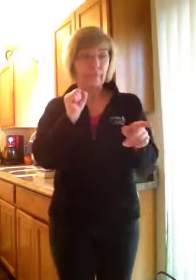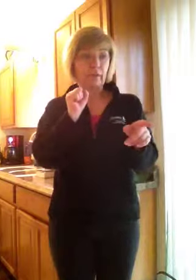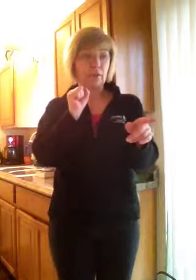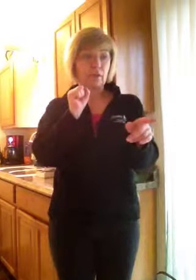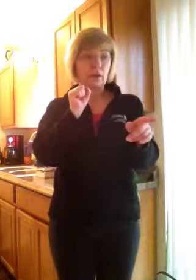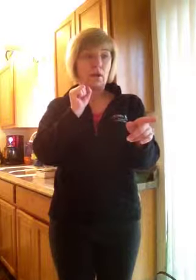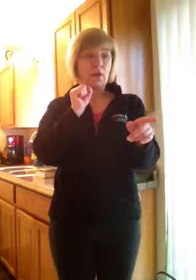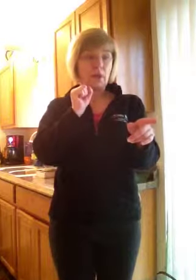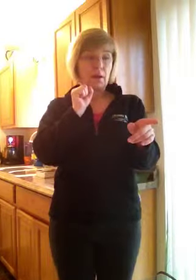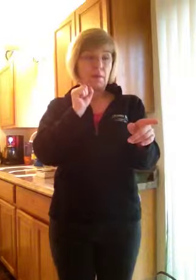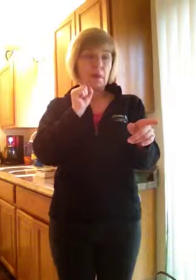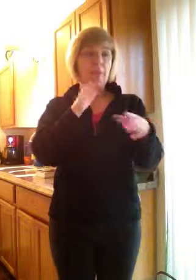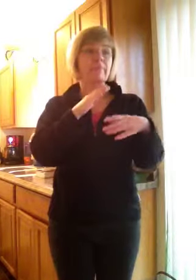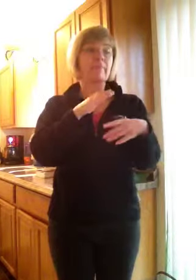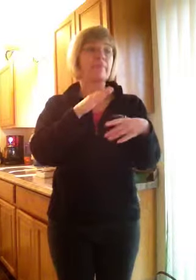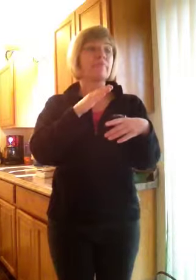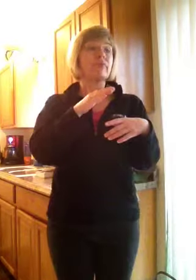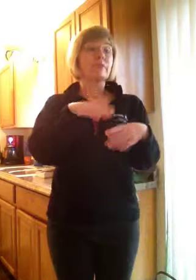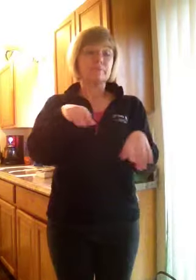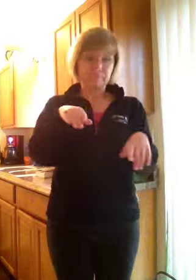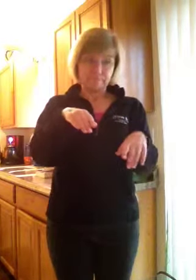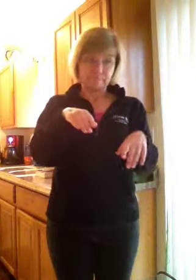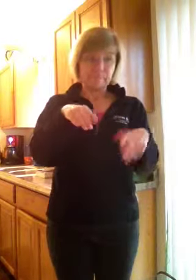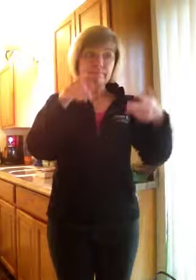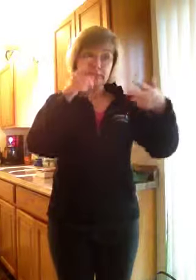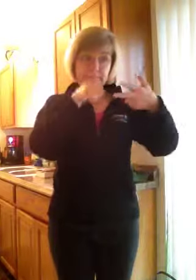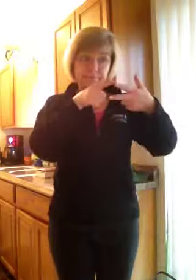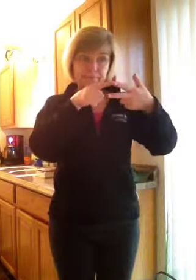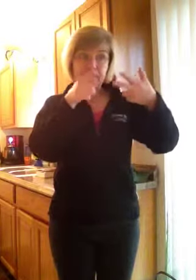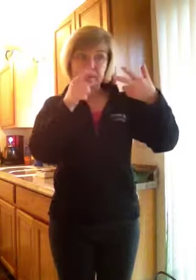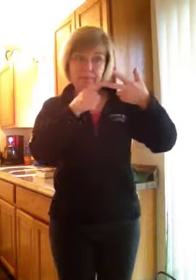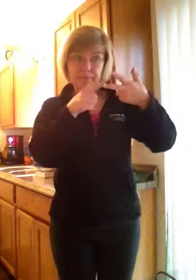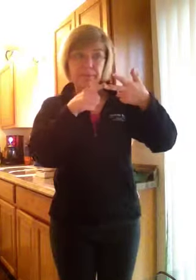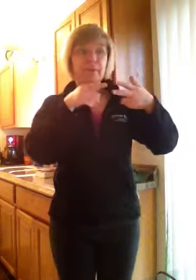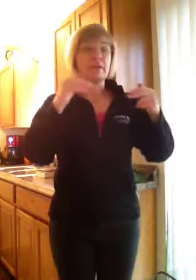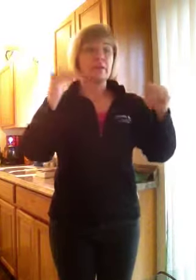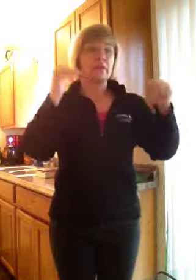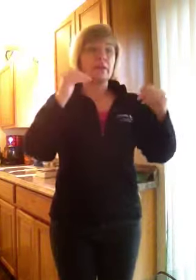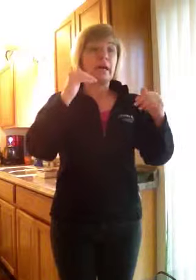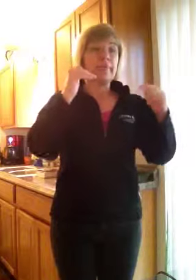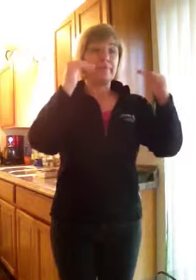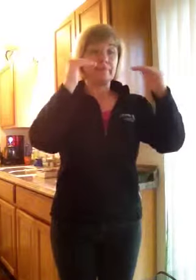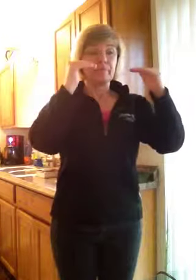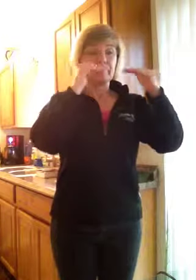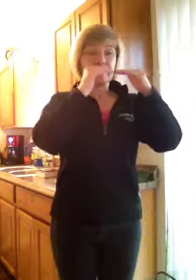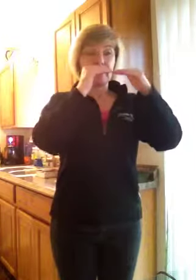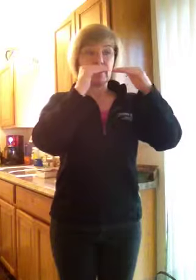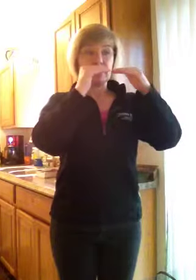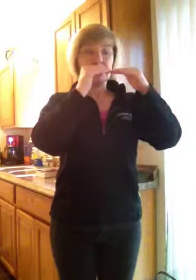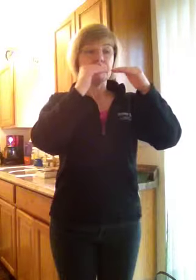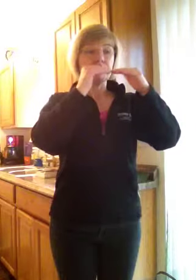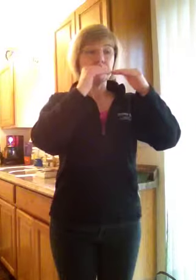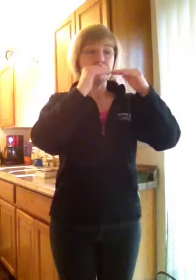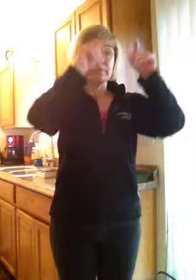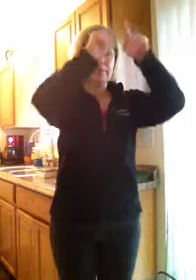acute triangle. Because all 3 sides are exactly the same, all 3 angles must also be exactly the same. And since